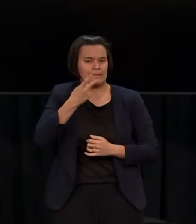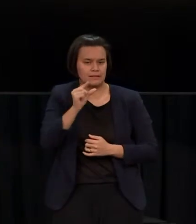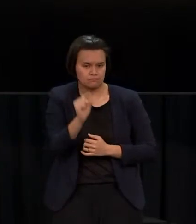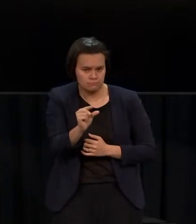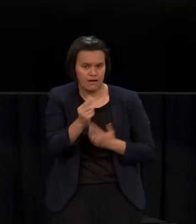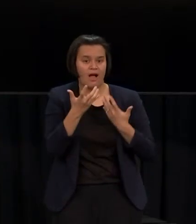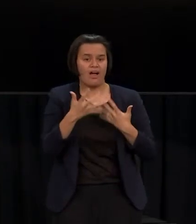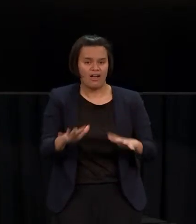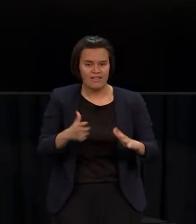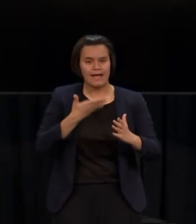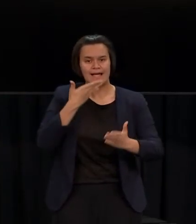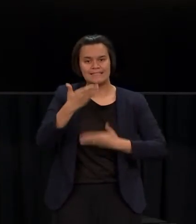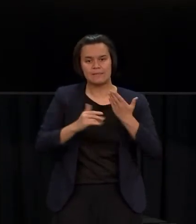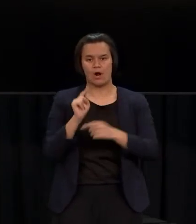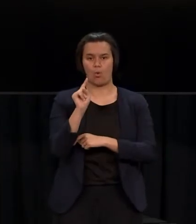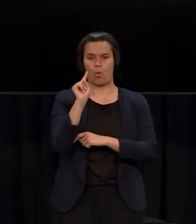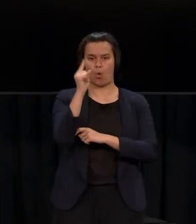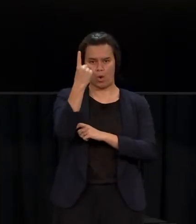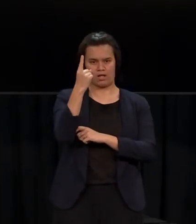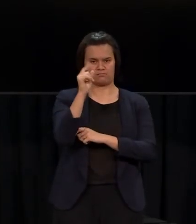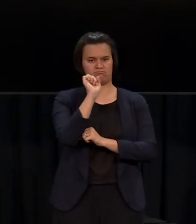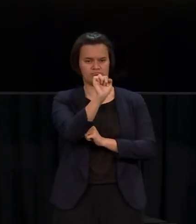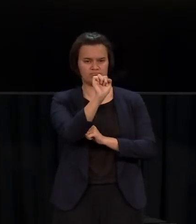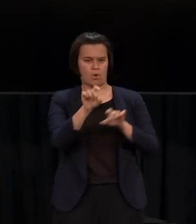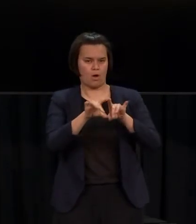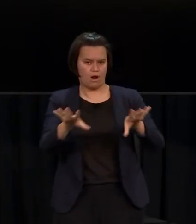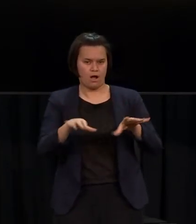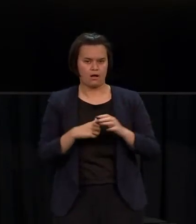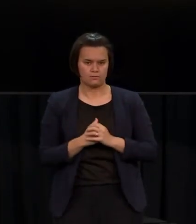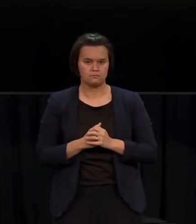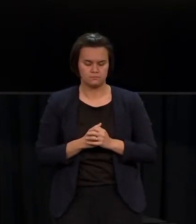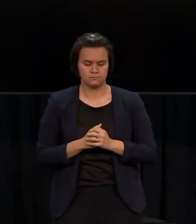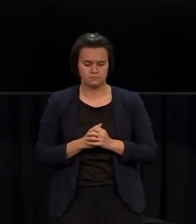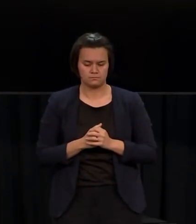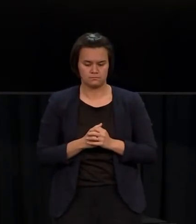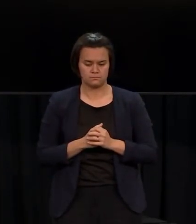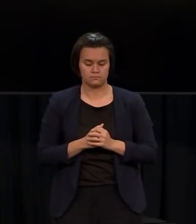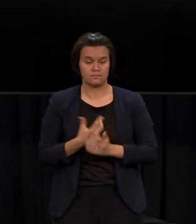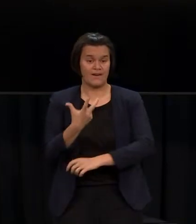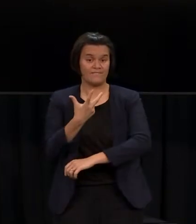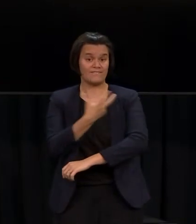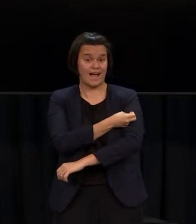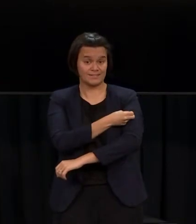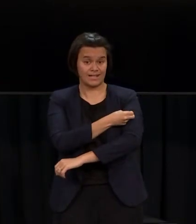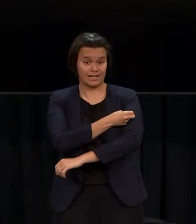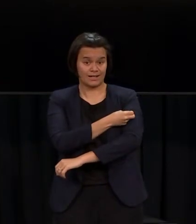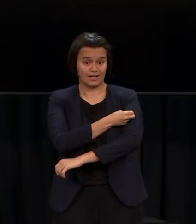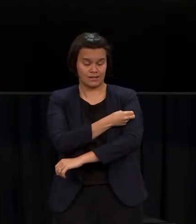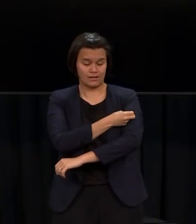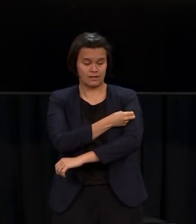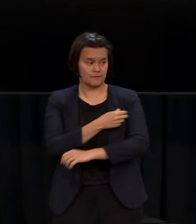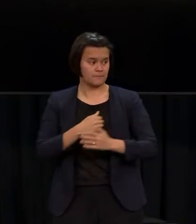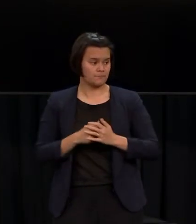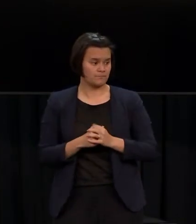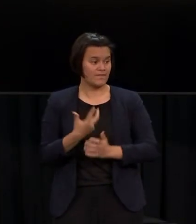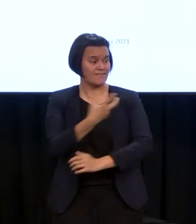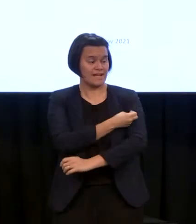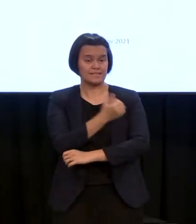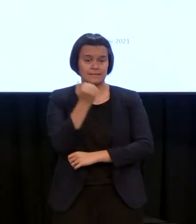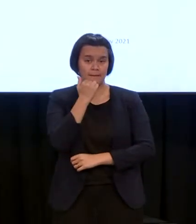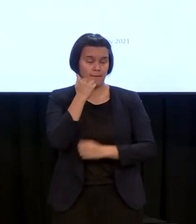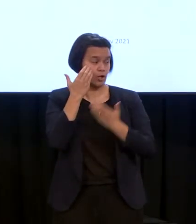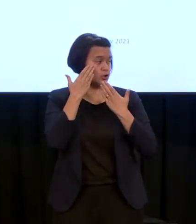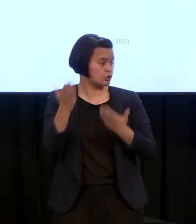the detail around the Auckland outbreak. So our latest vaccination figures do show 2